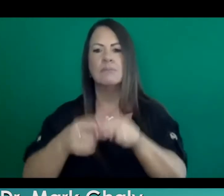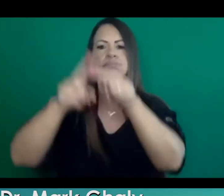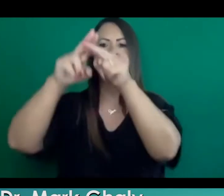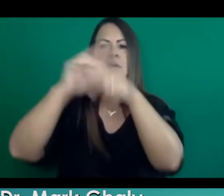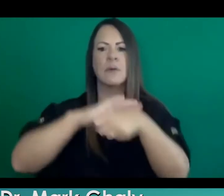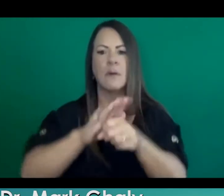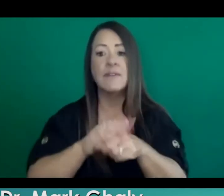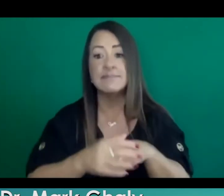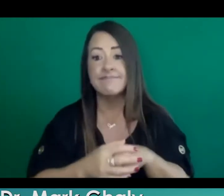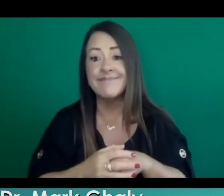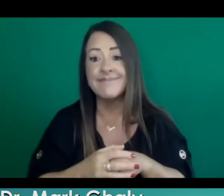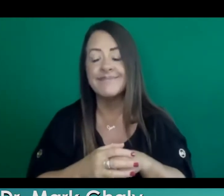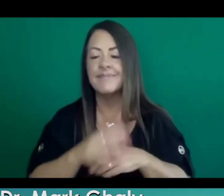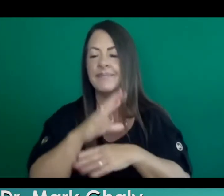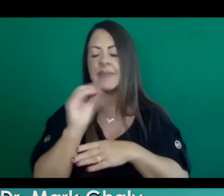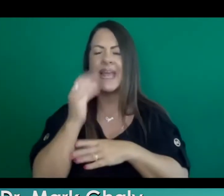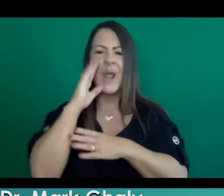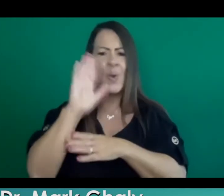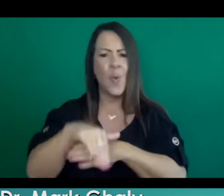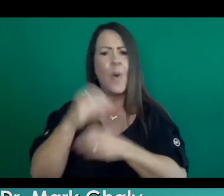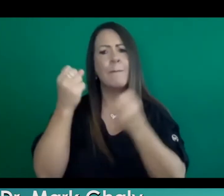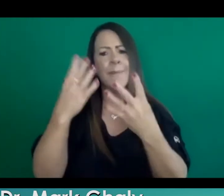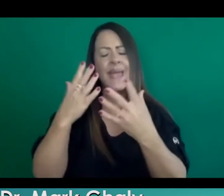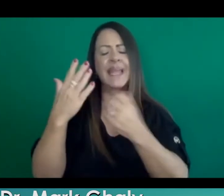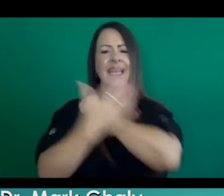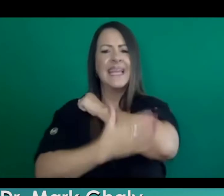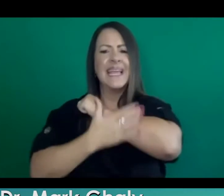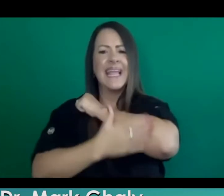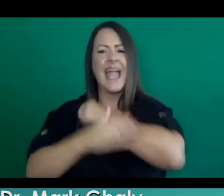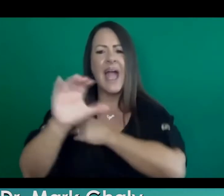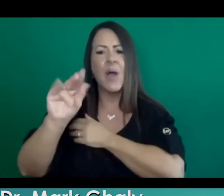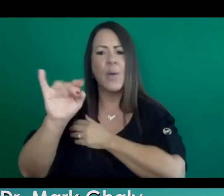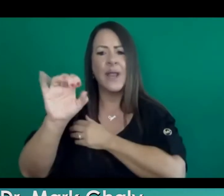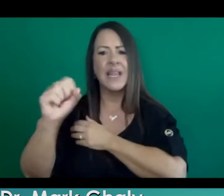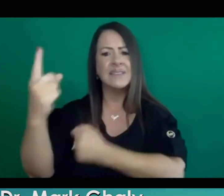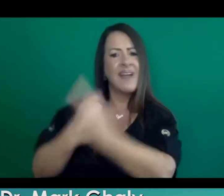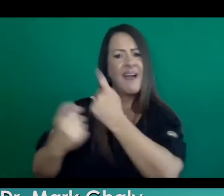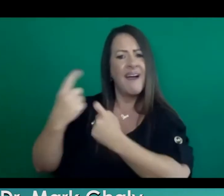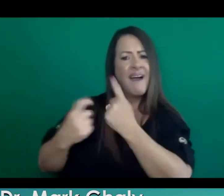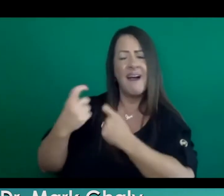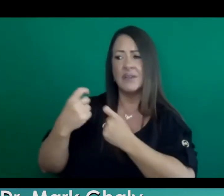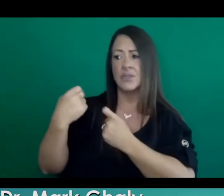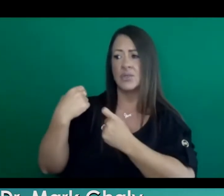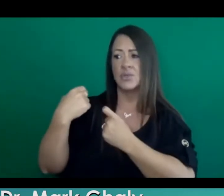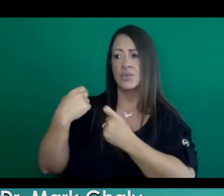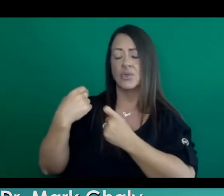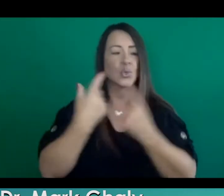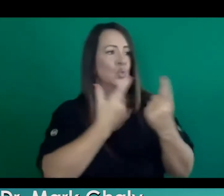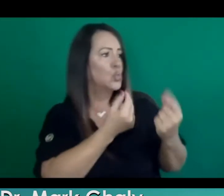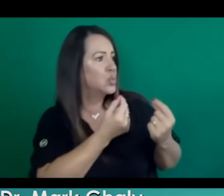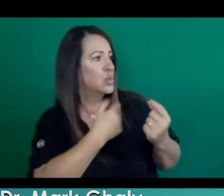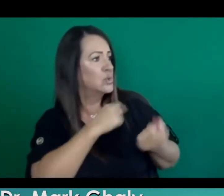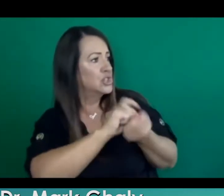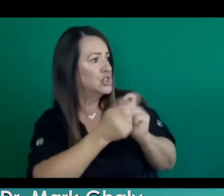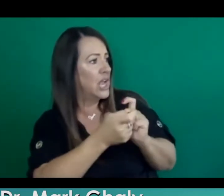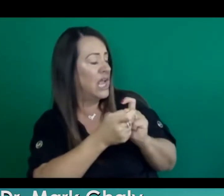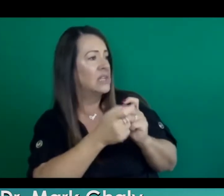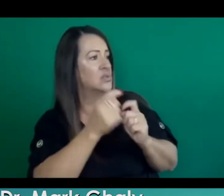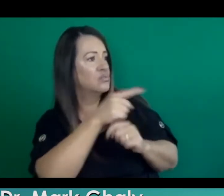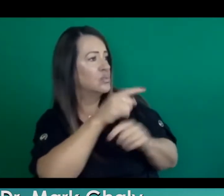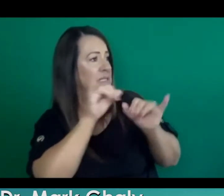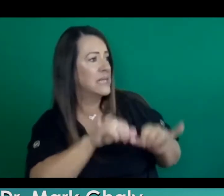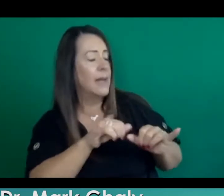know a number of counties are asking us about any change to our orders, especially as we've had outdoor